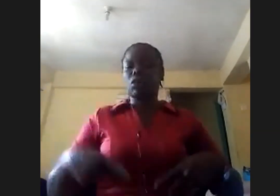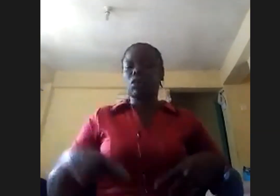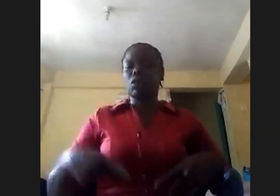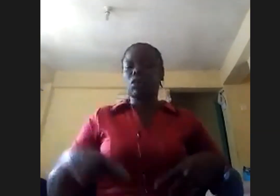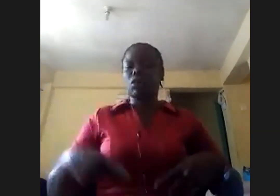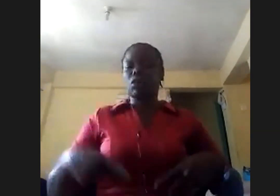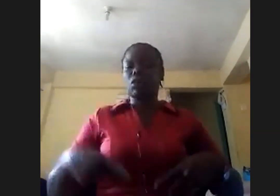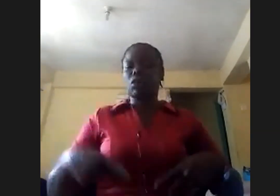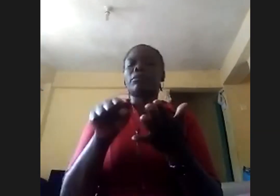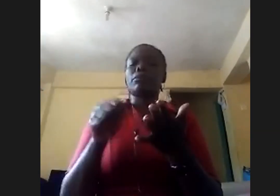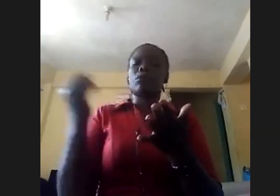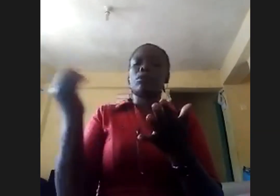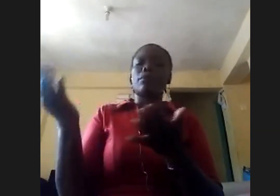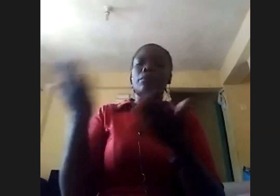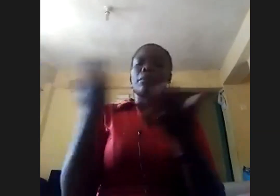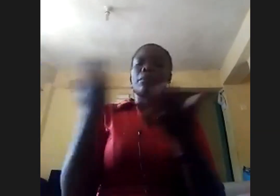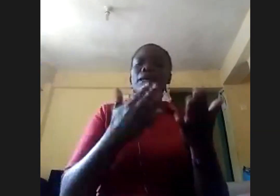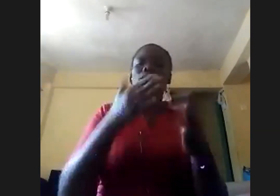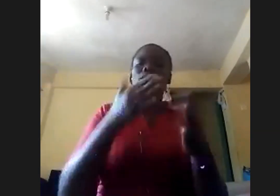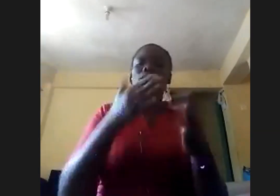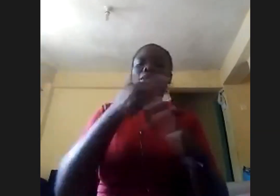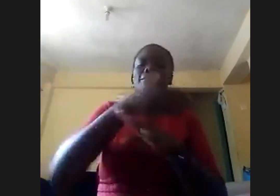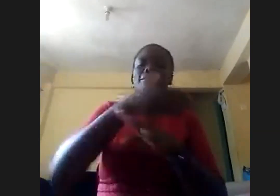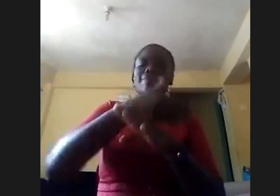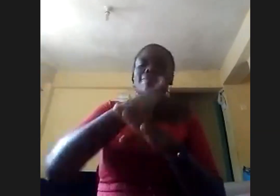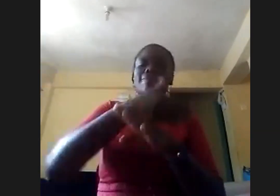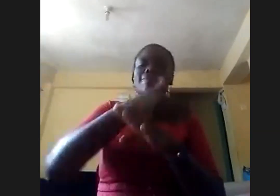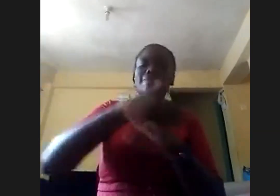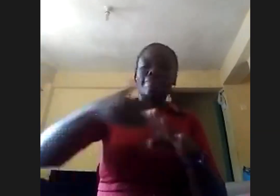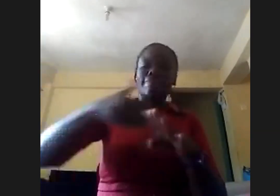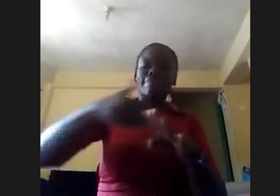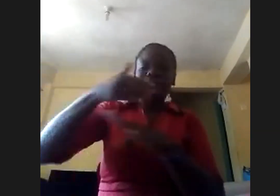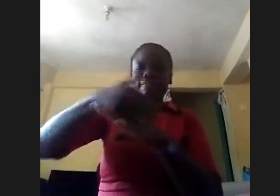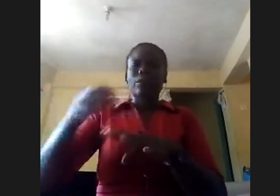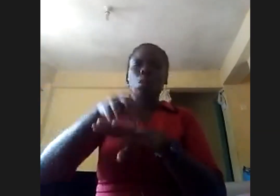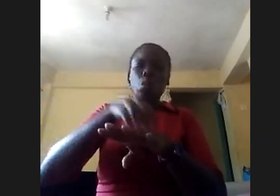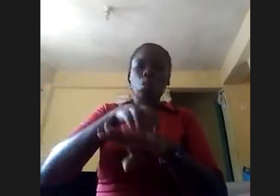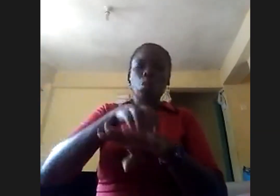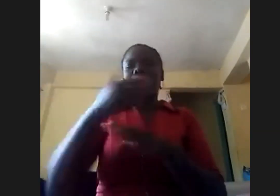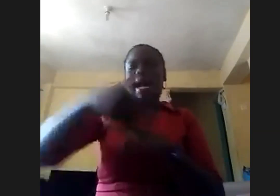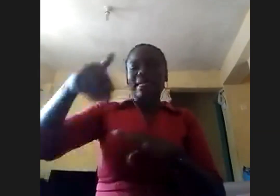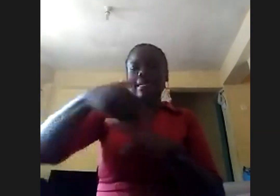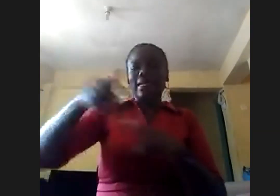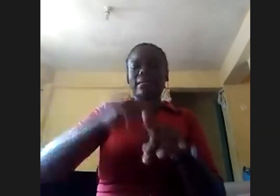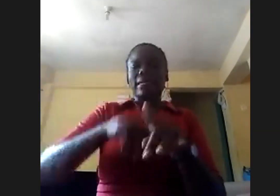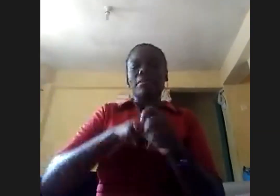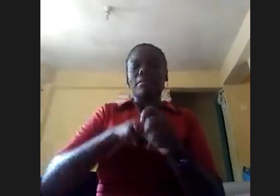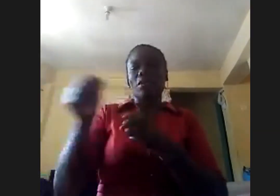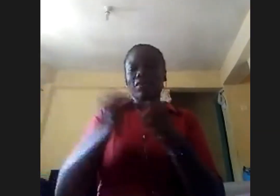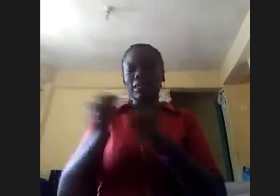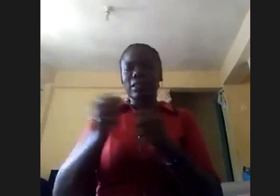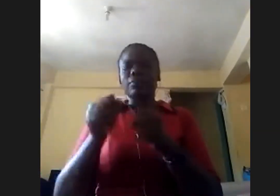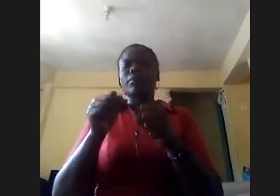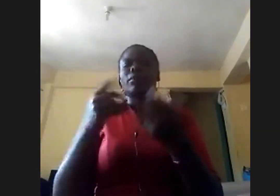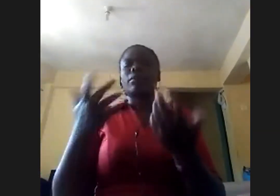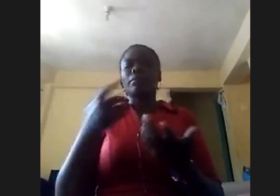coming with bruises, wounds, or even cuts as a regard of fighting because you're